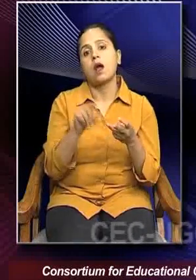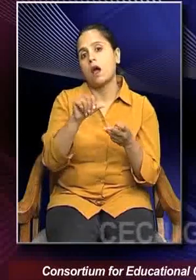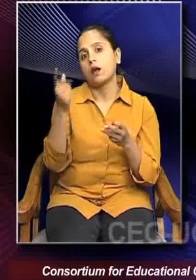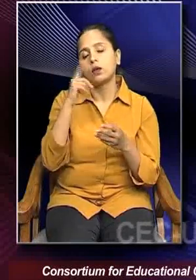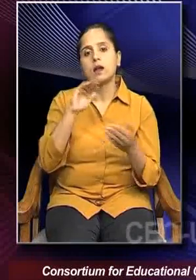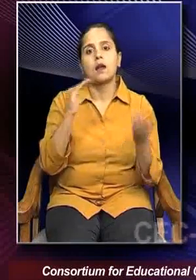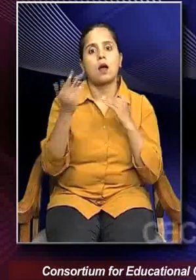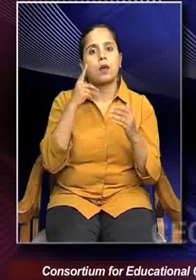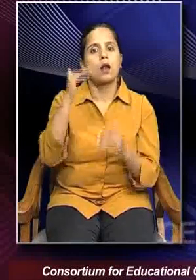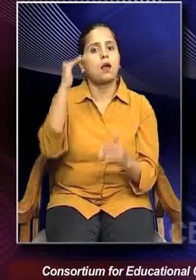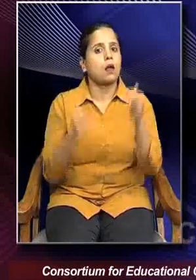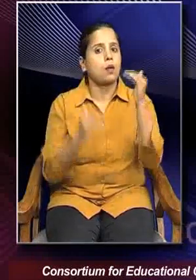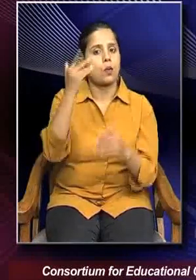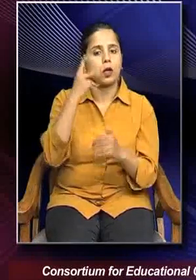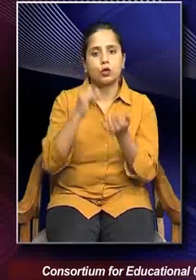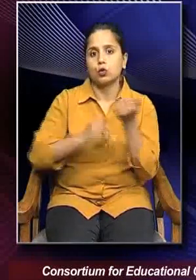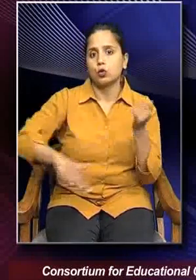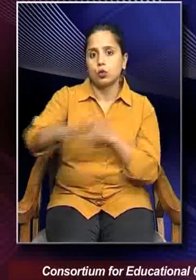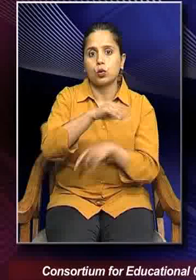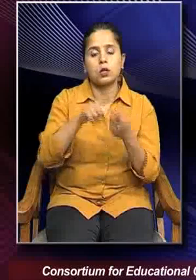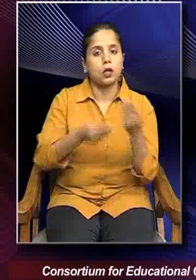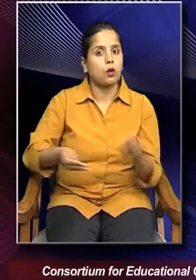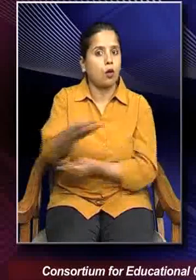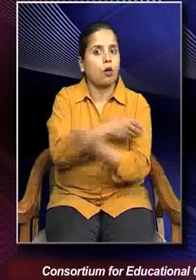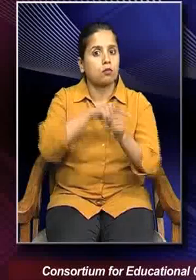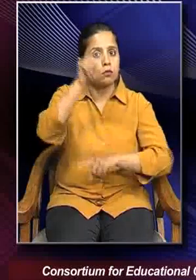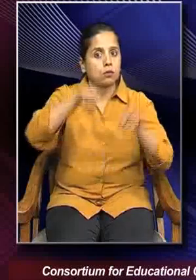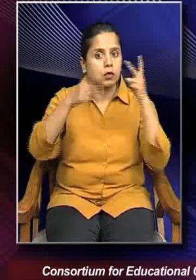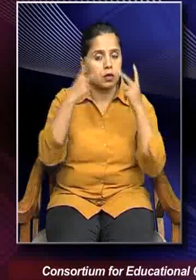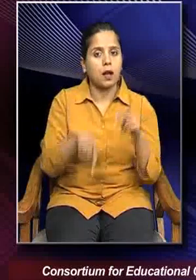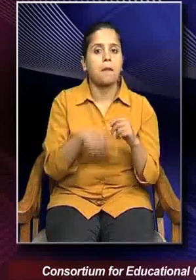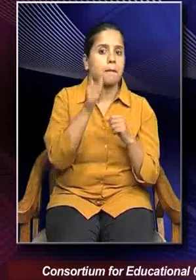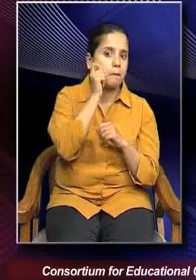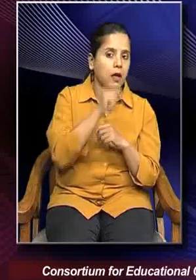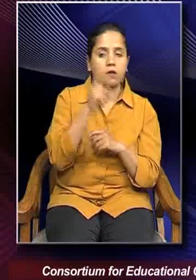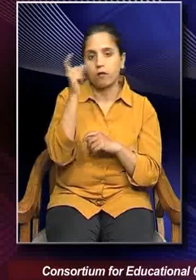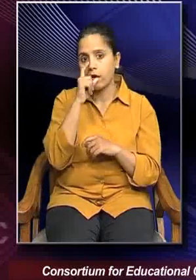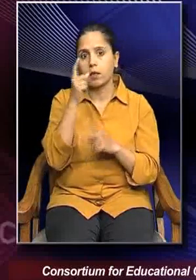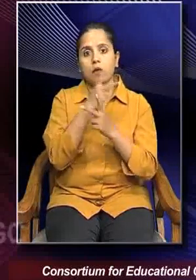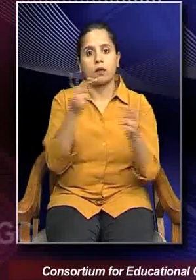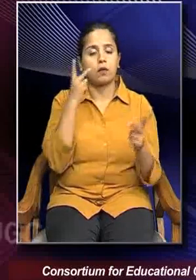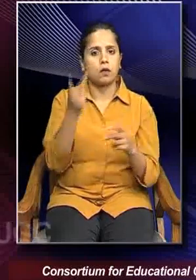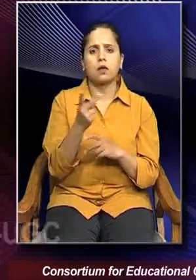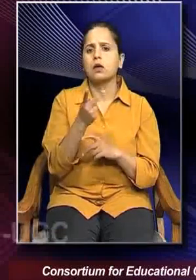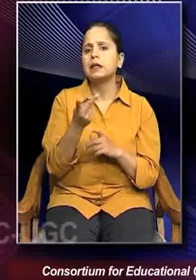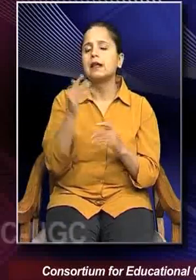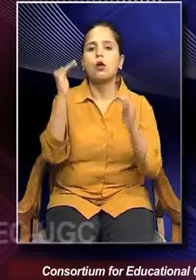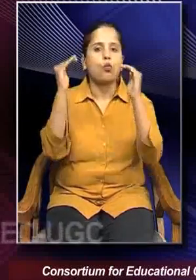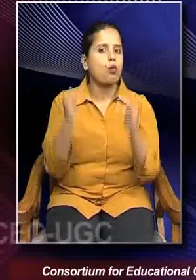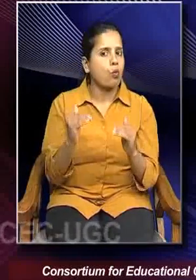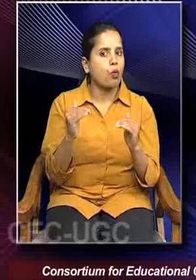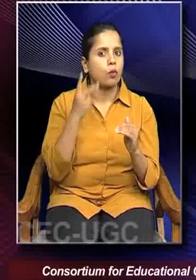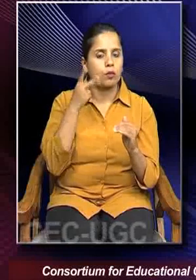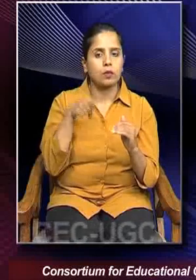compare inequalities by social and economic dimensions between male and female is relatively lower, and